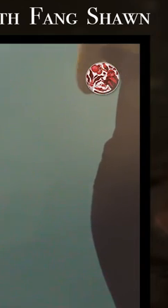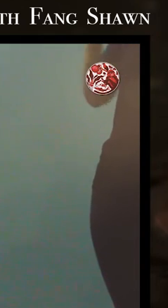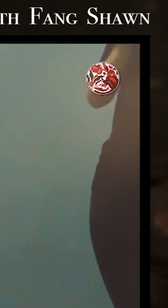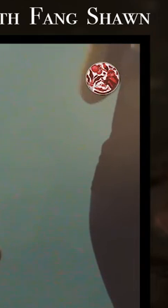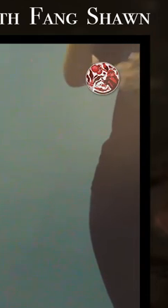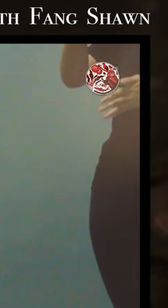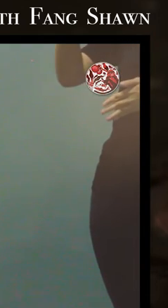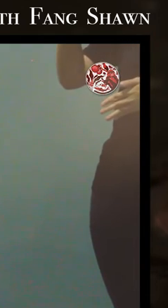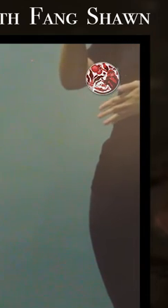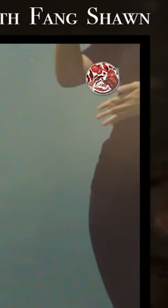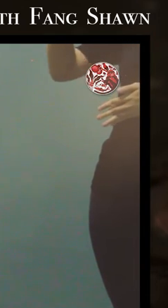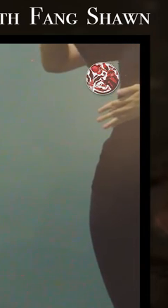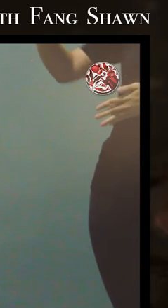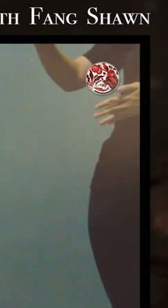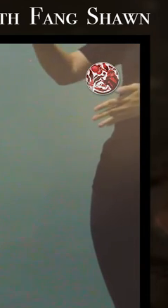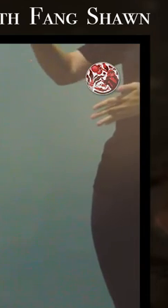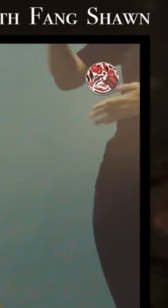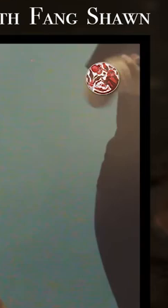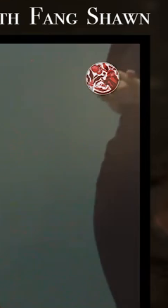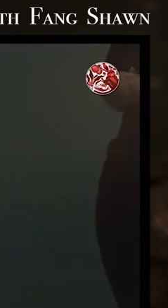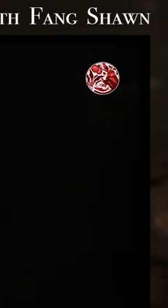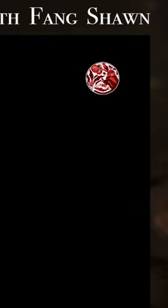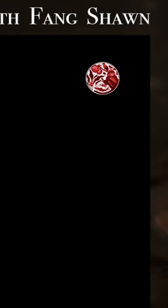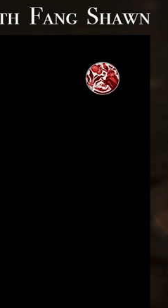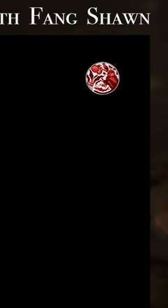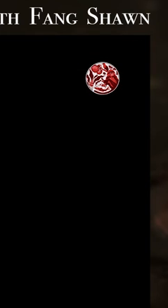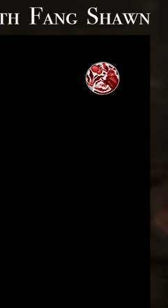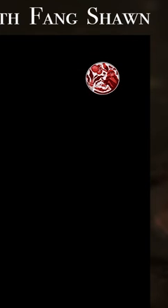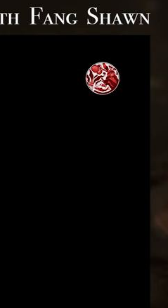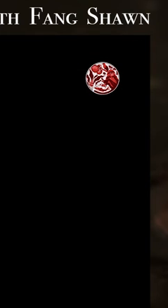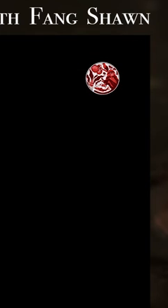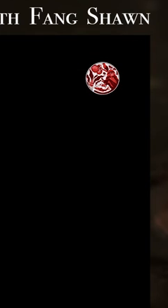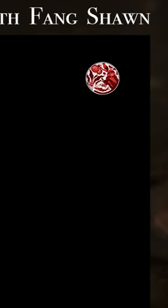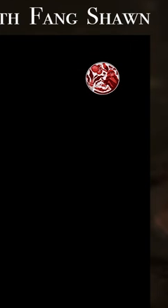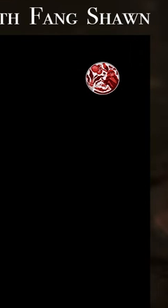just sit back, relax, and enjoy the short video. Okay.